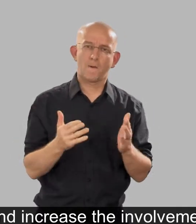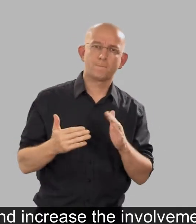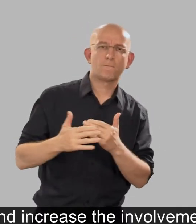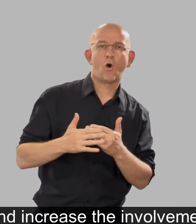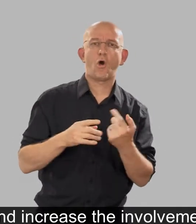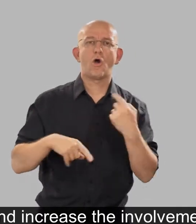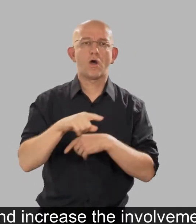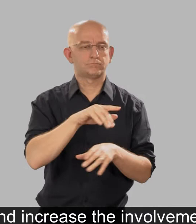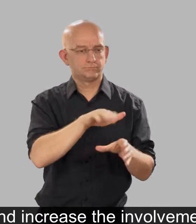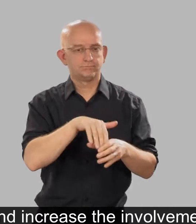London's deaf community